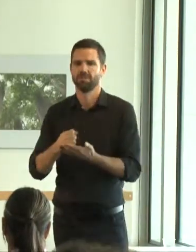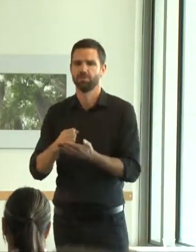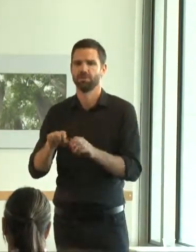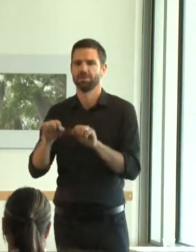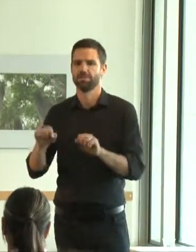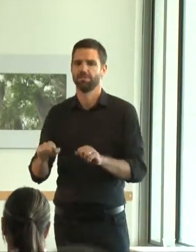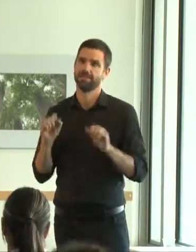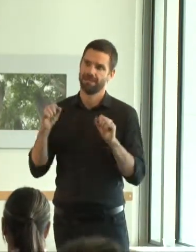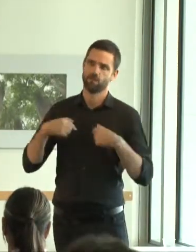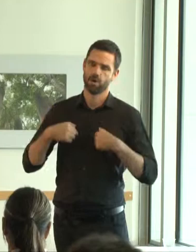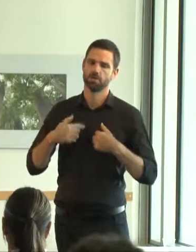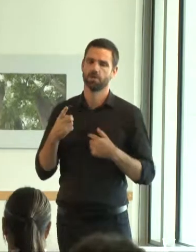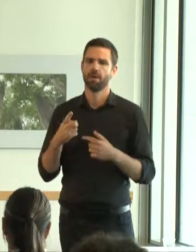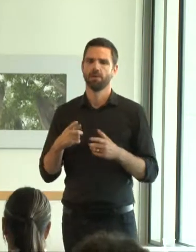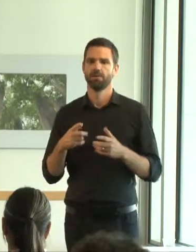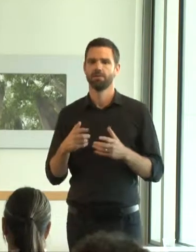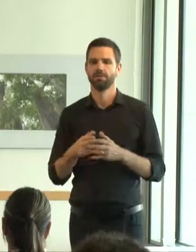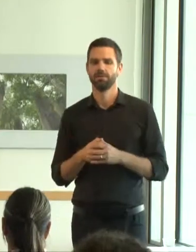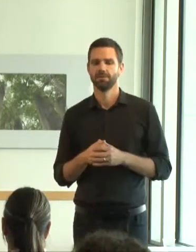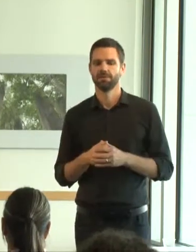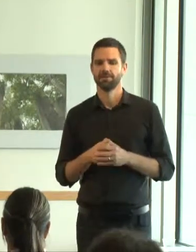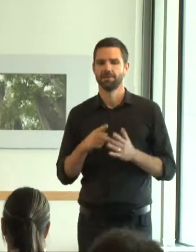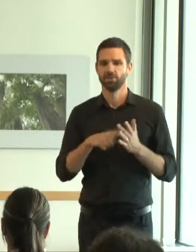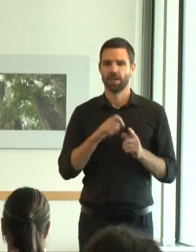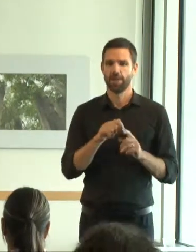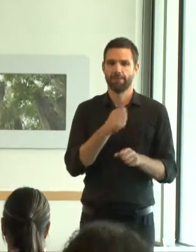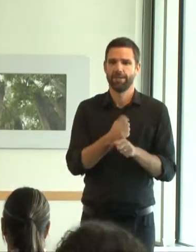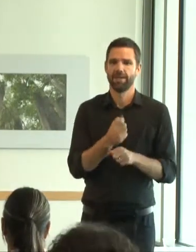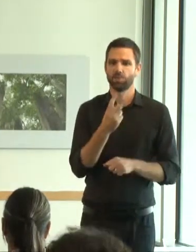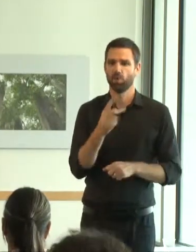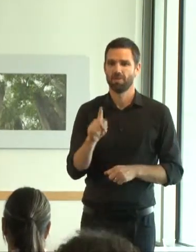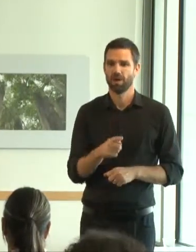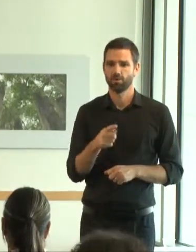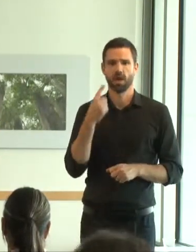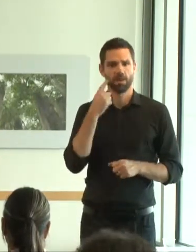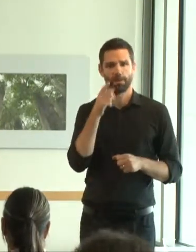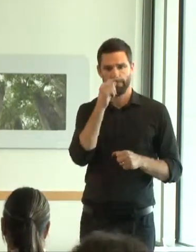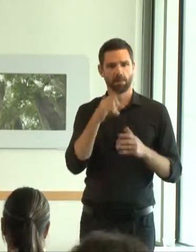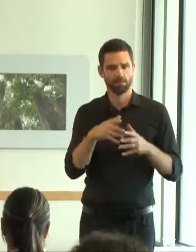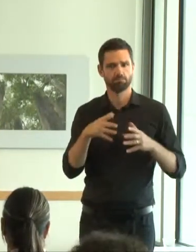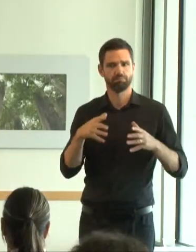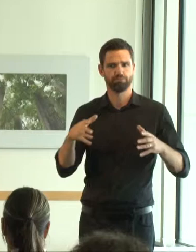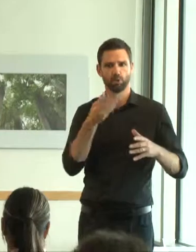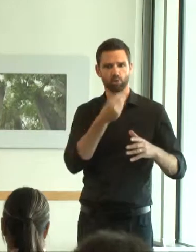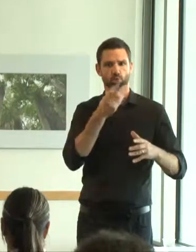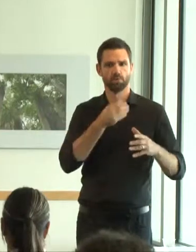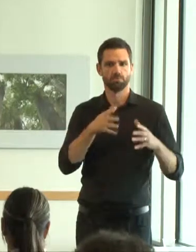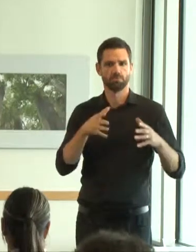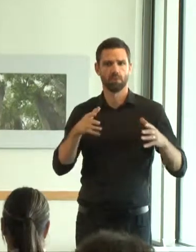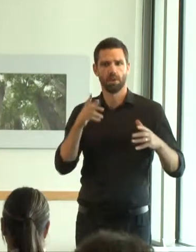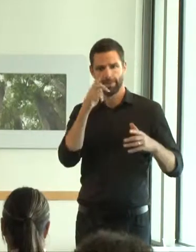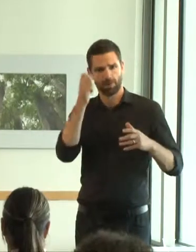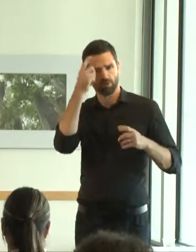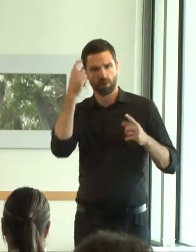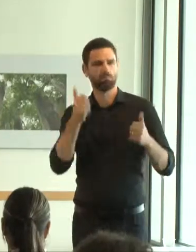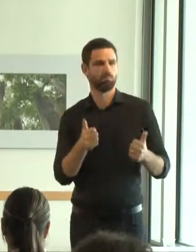and we'd like to look after them. I think the take-up of the JPEG 2000 thing is growing in strength because I think people are starting to recognise it's as viable, if not